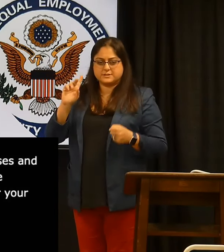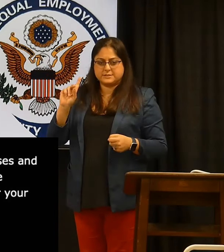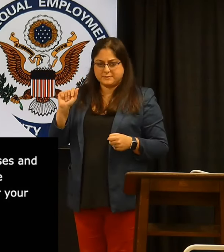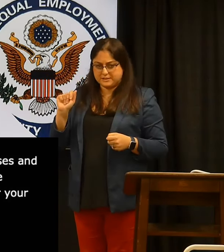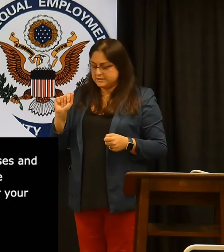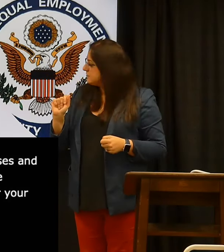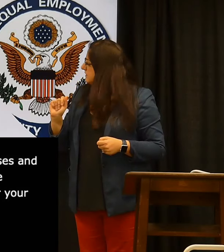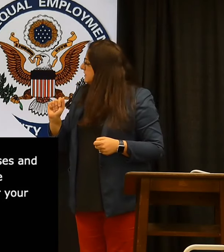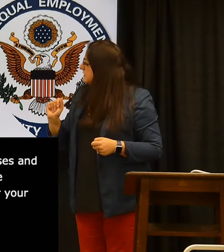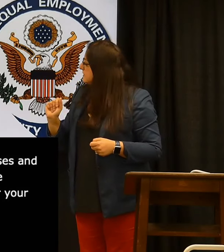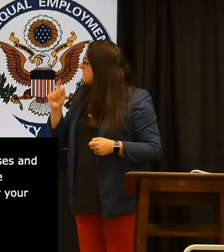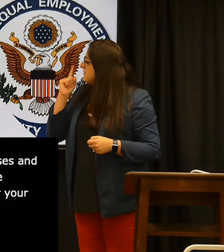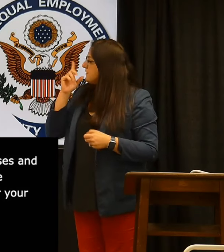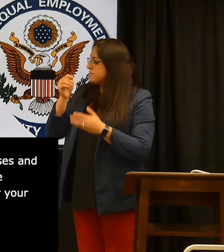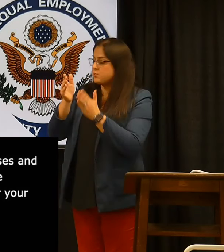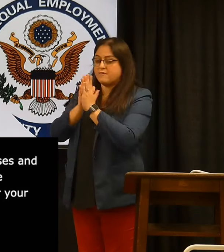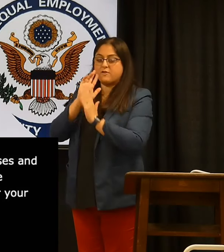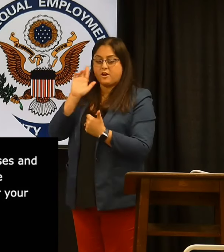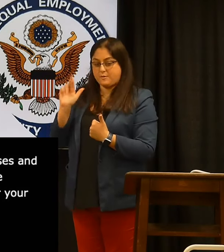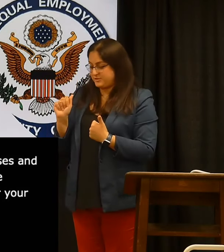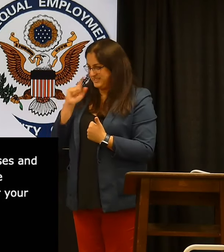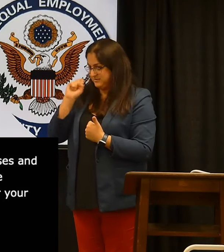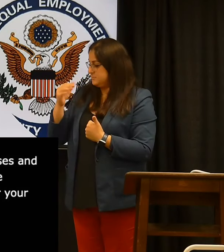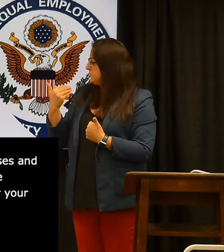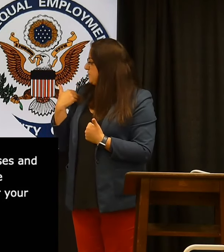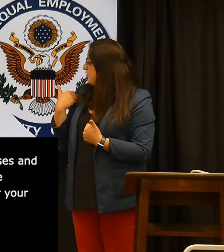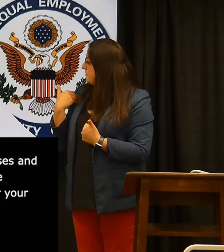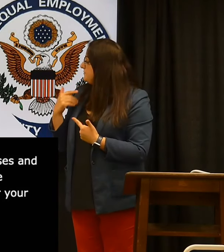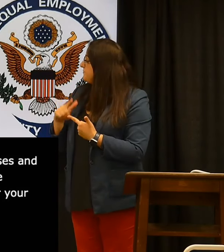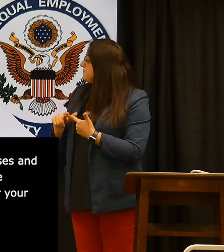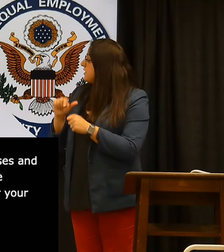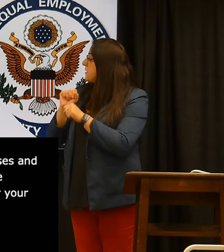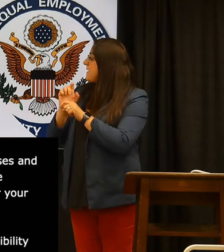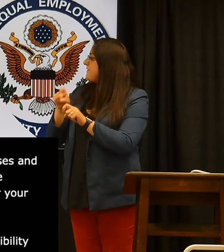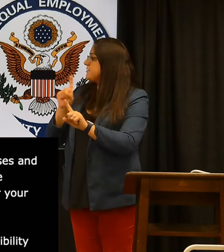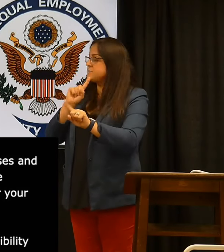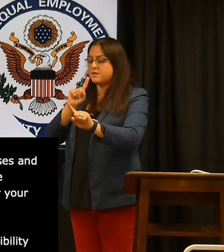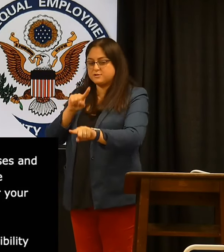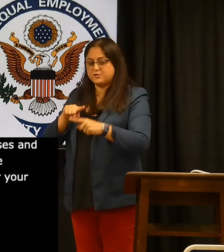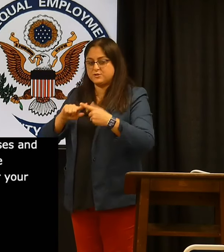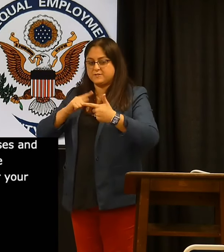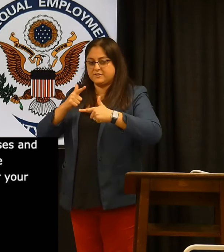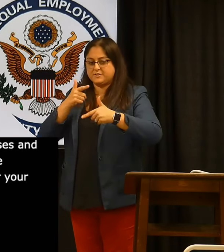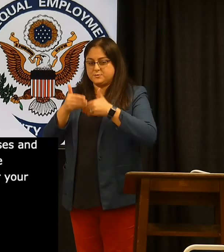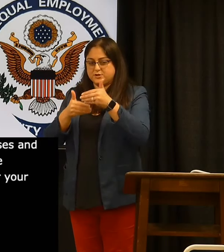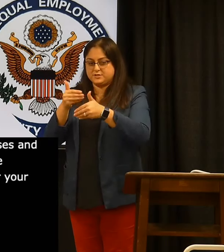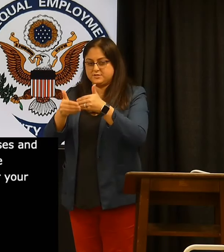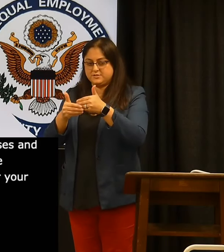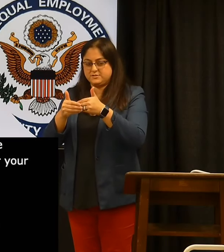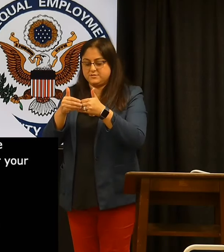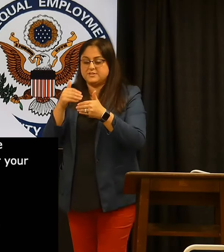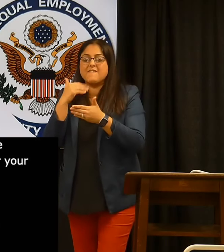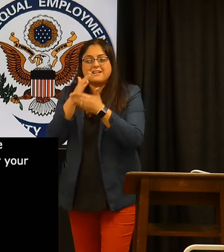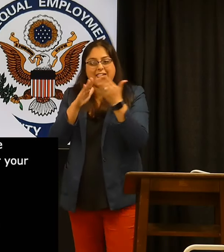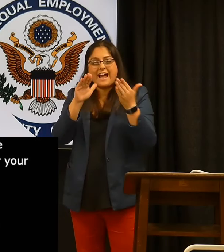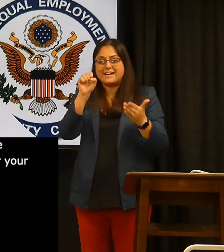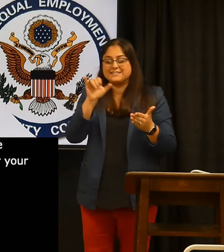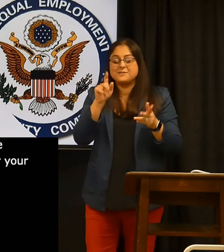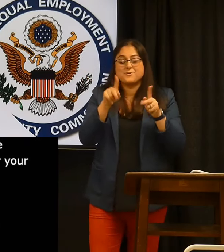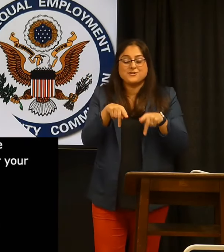So what is the employee's responsibility? The employee must disclose that they have that they have the disability and request a reasonable accommodation.